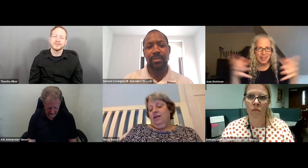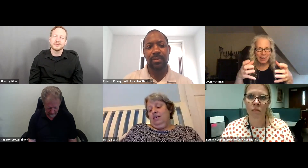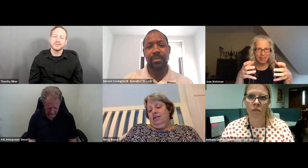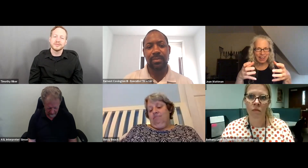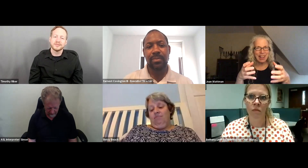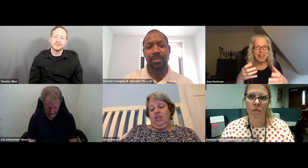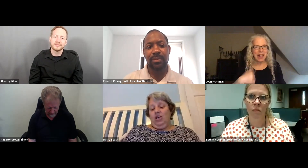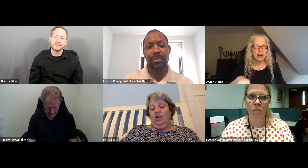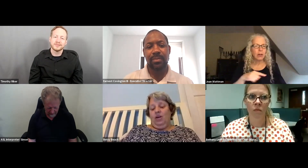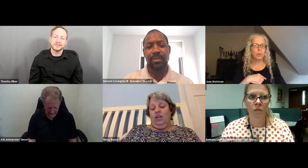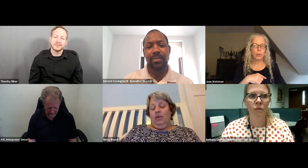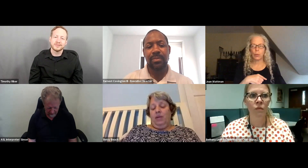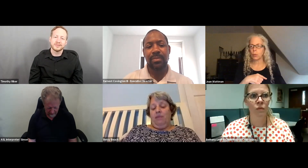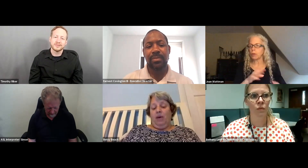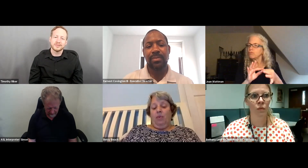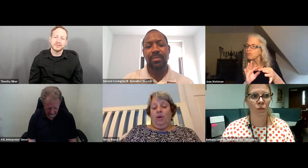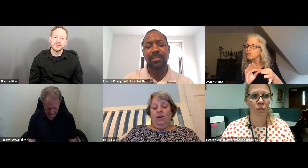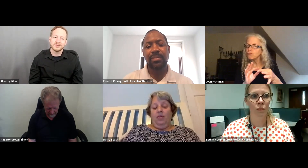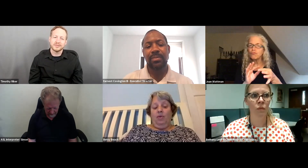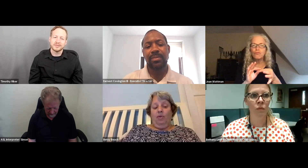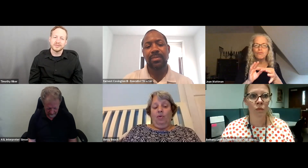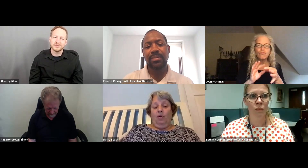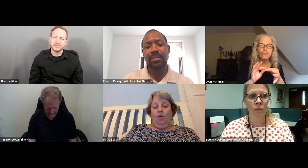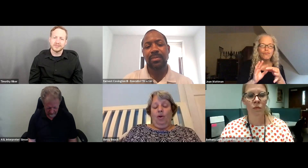say, you know, a little bit about what,